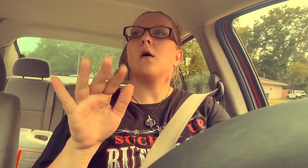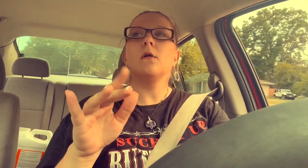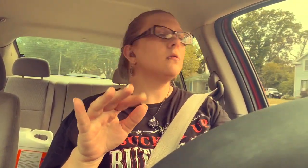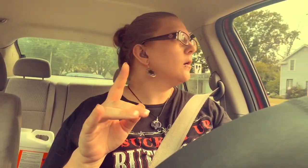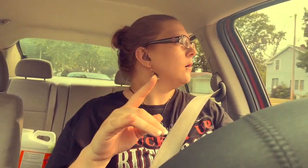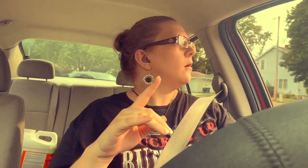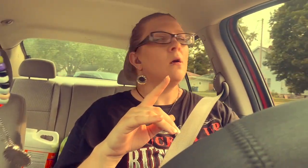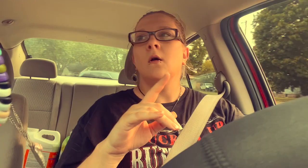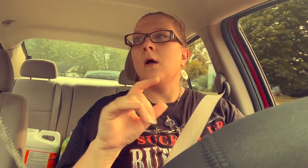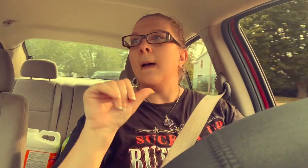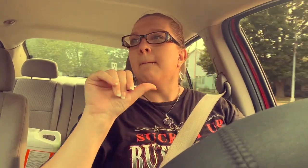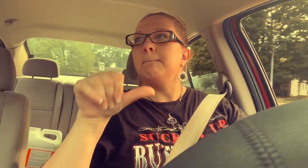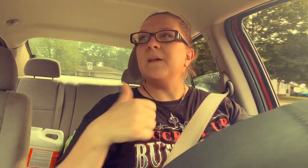called